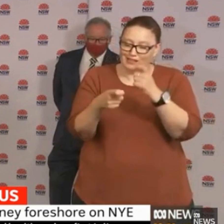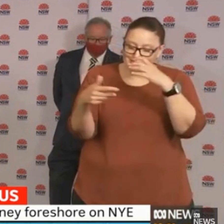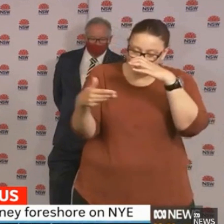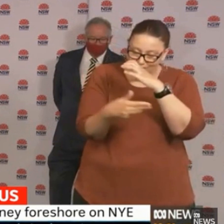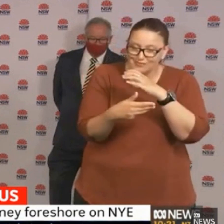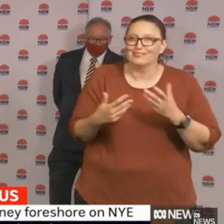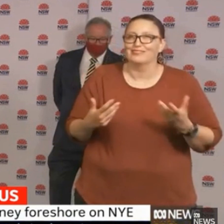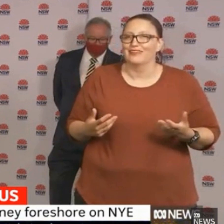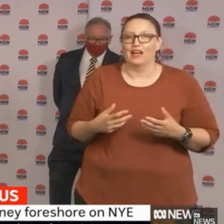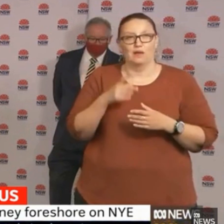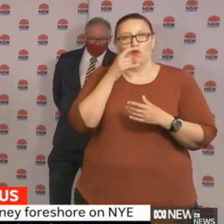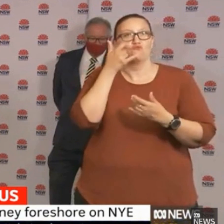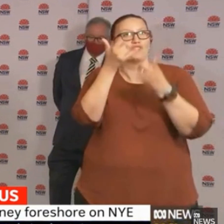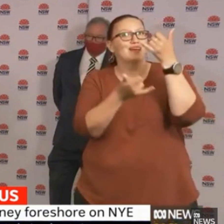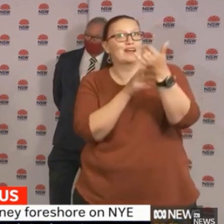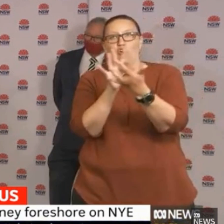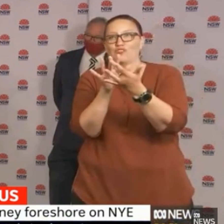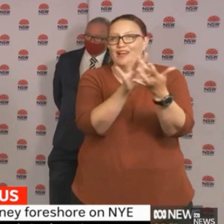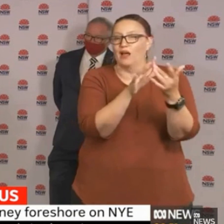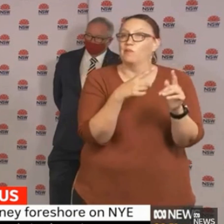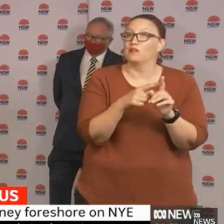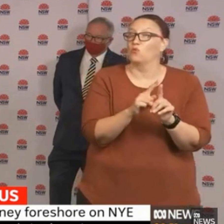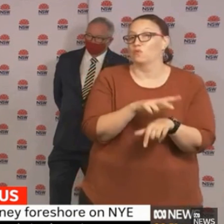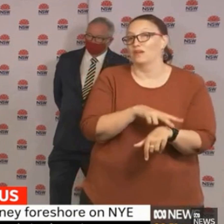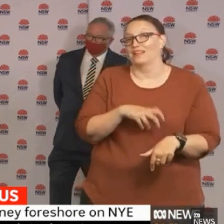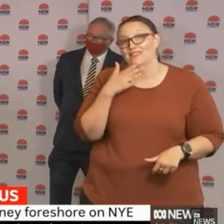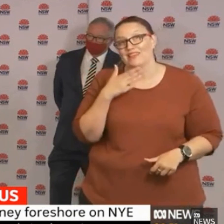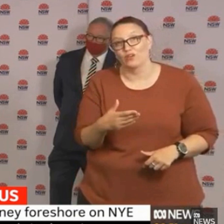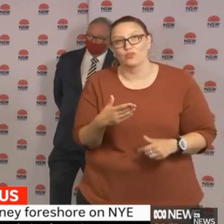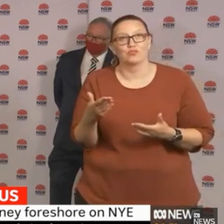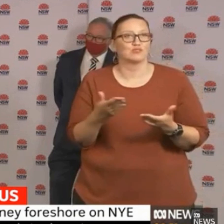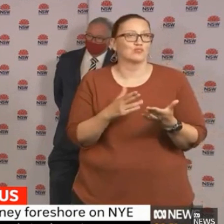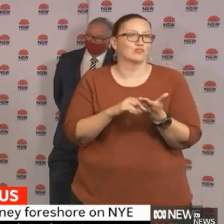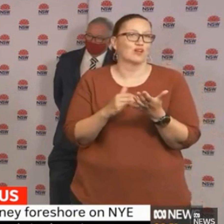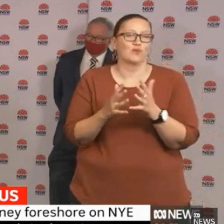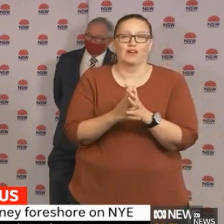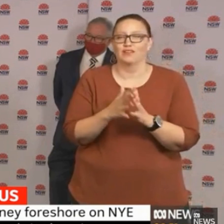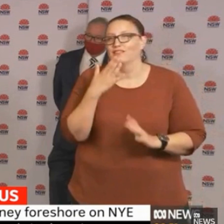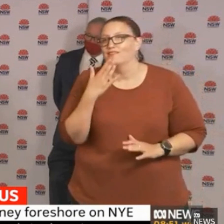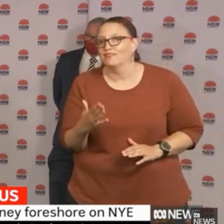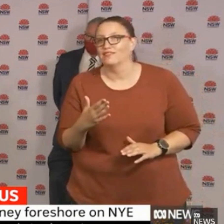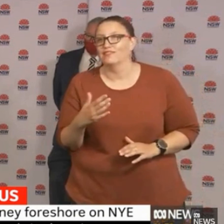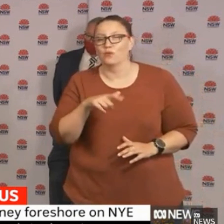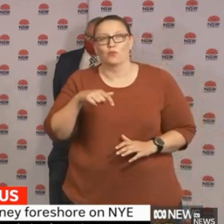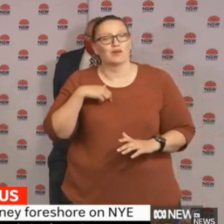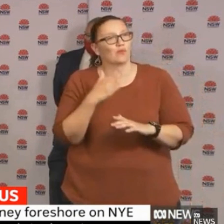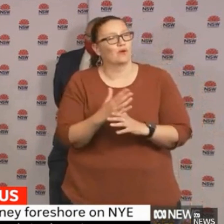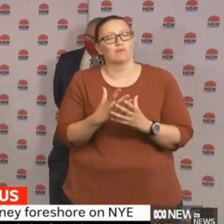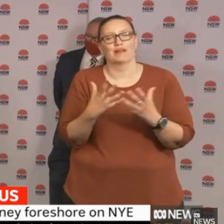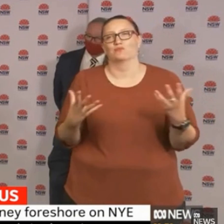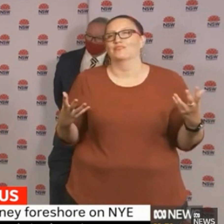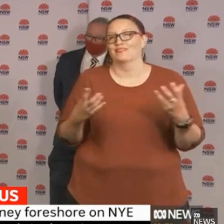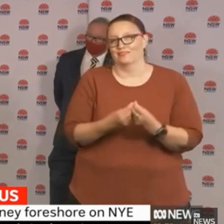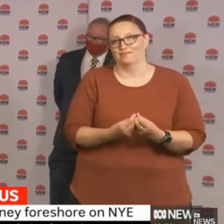tracers, and also the associated organisations like the Police Force, Service New South Wales. It's really been an ongoing team effort and